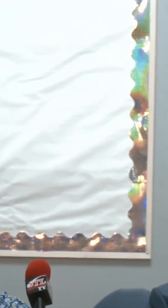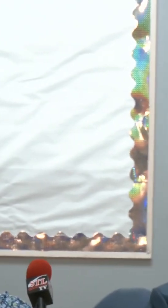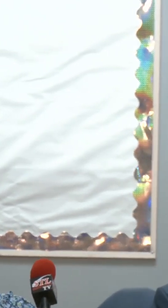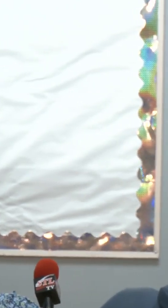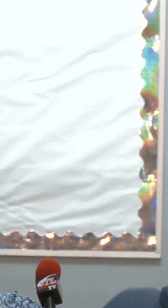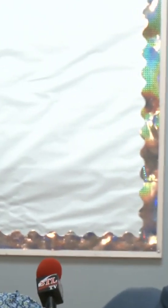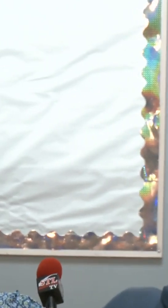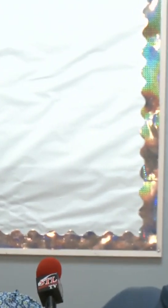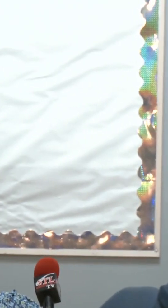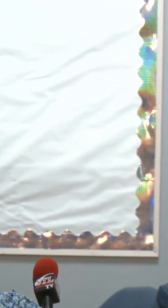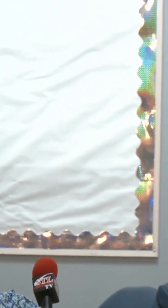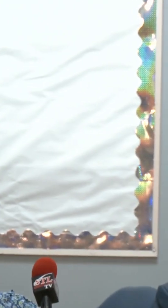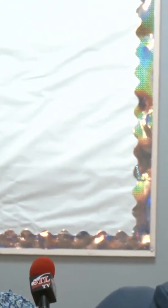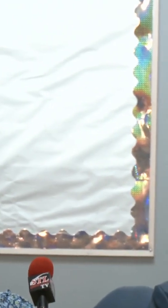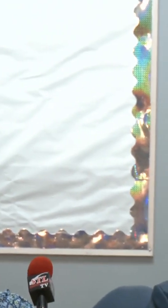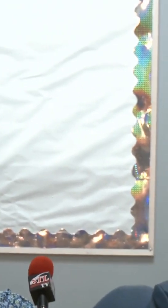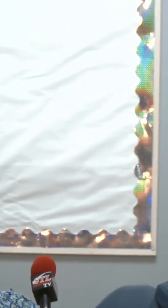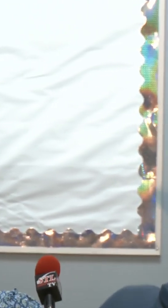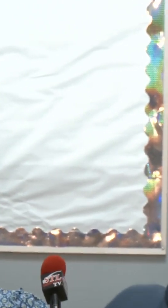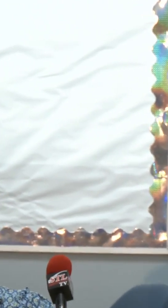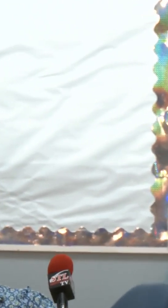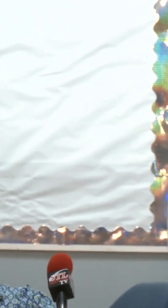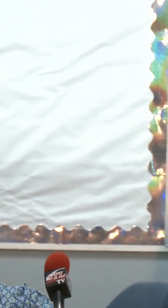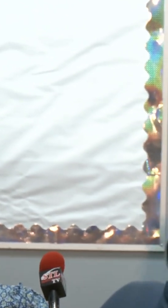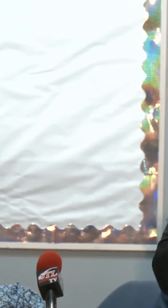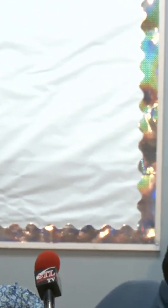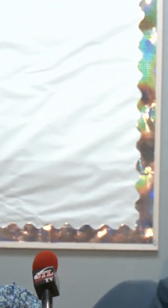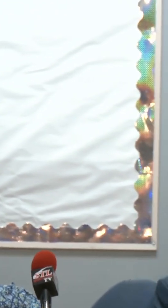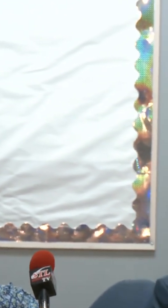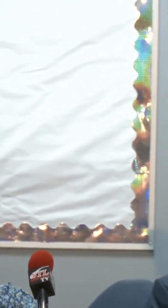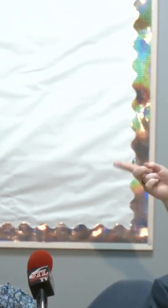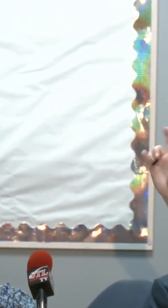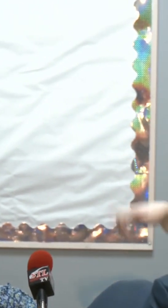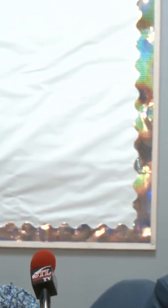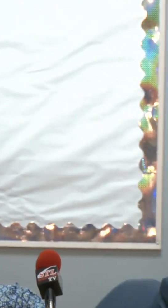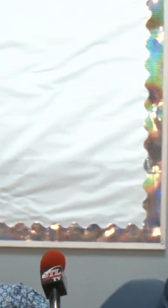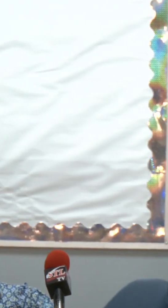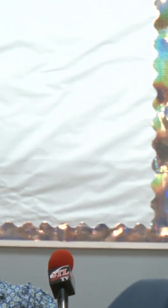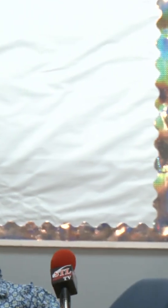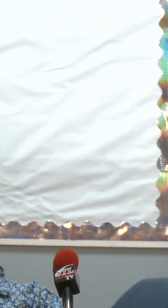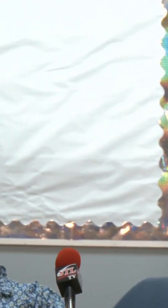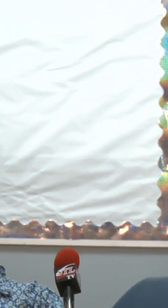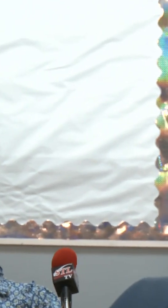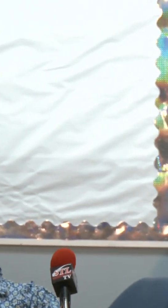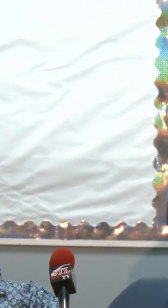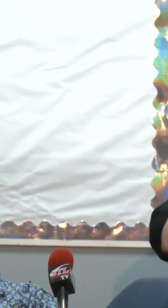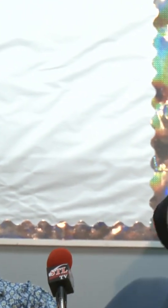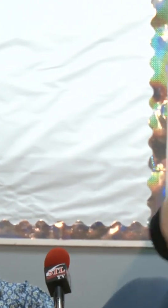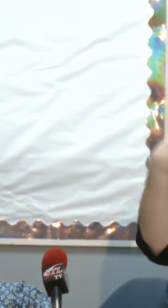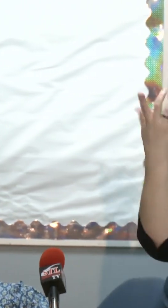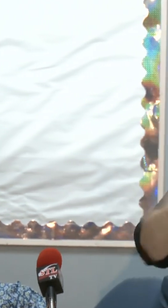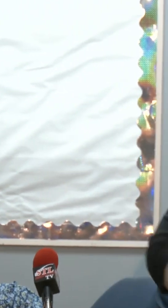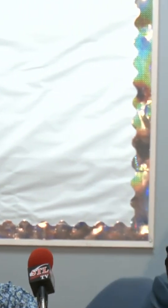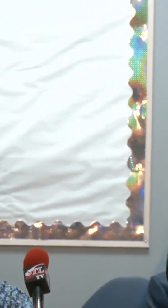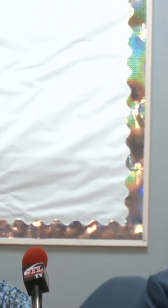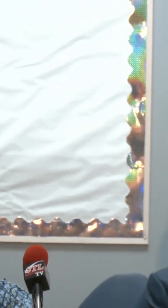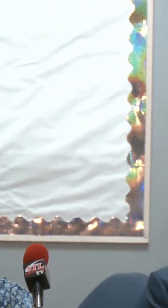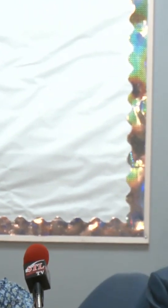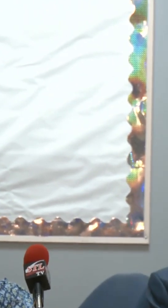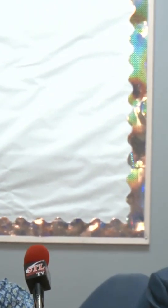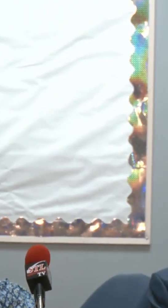lawnmowers and city services, I just want to let you know that I'm going to take this microphone and so you can hear me better. We